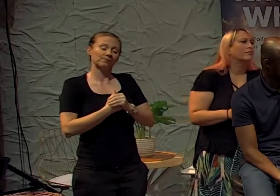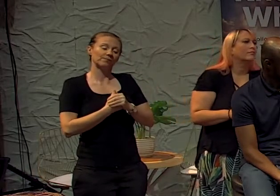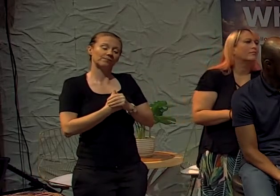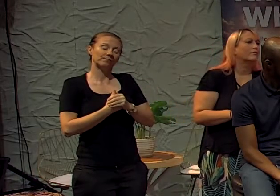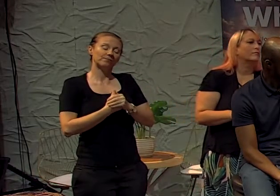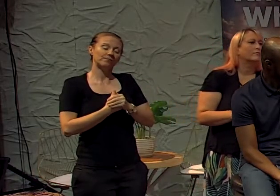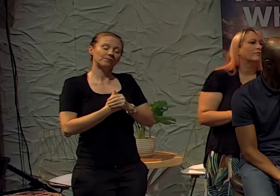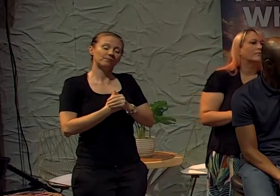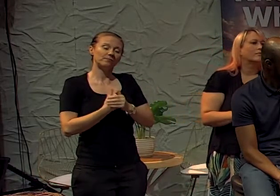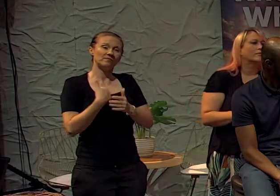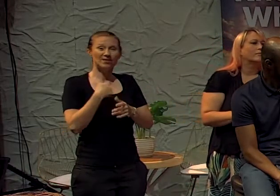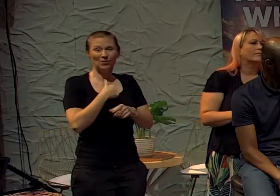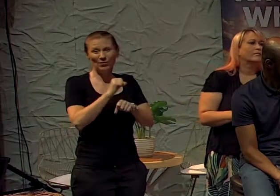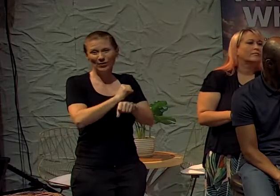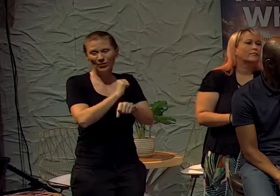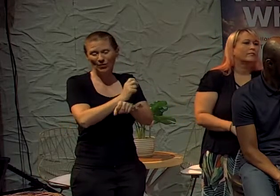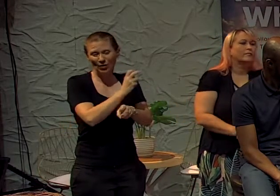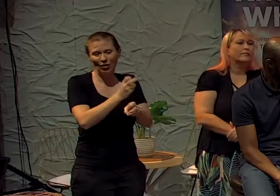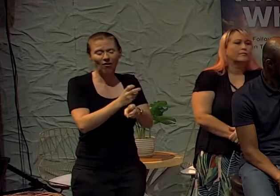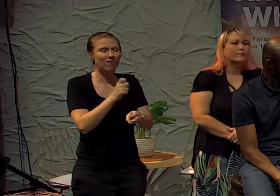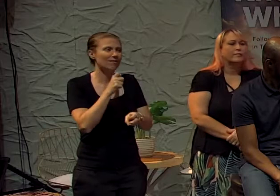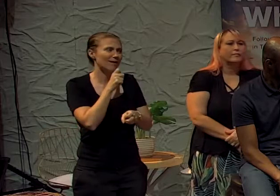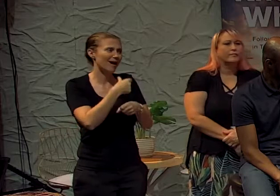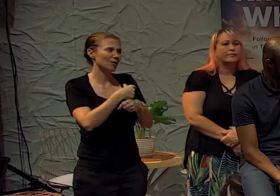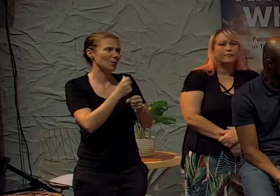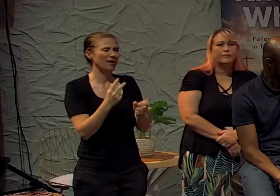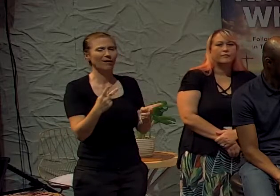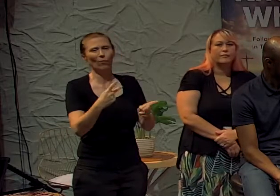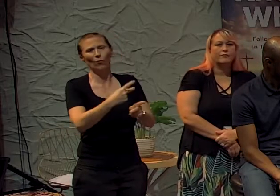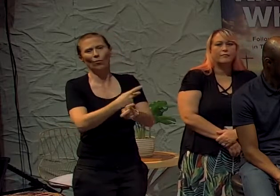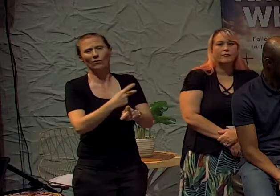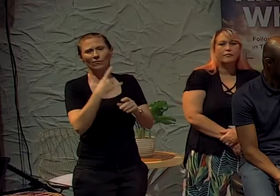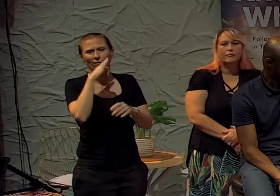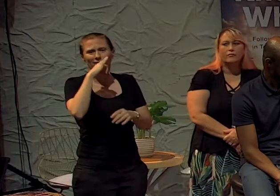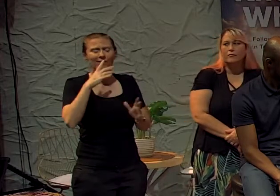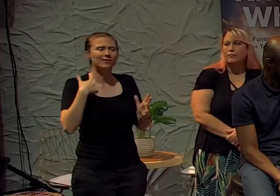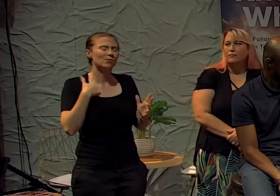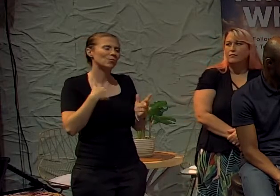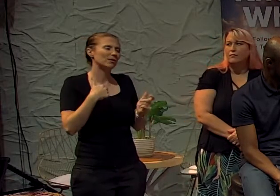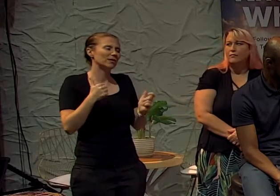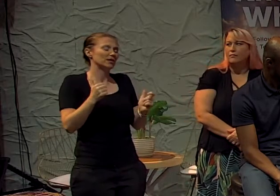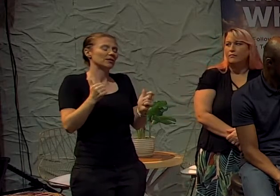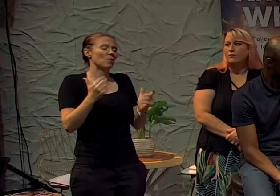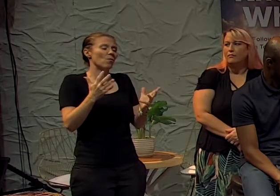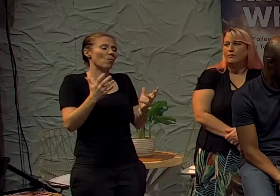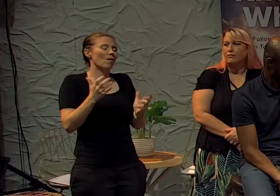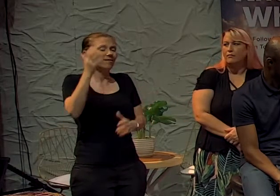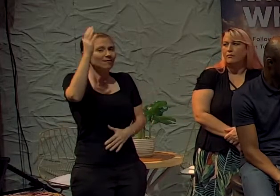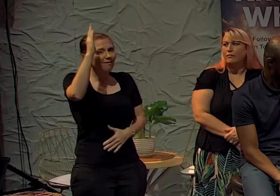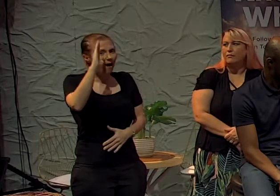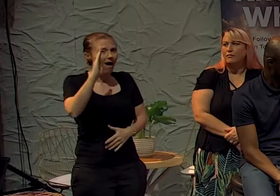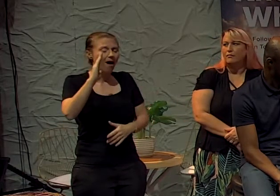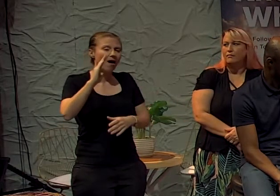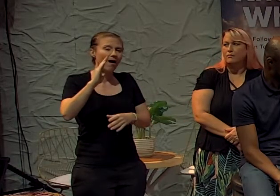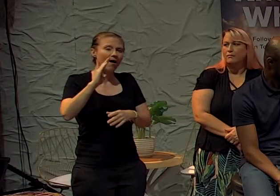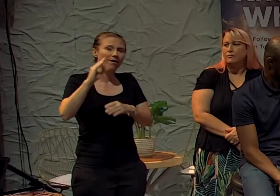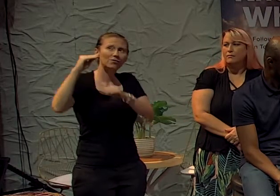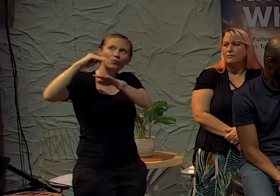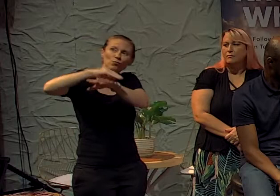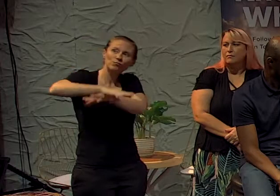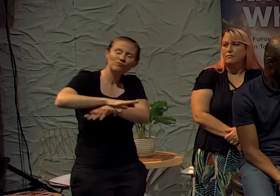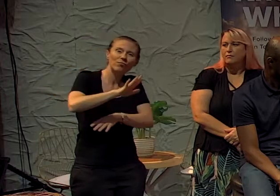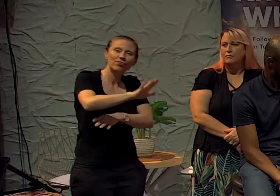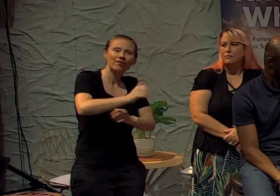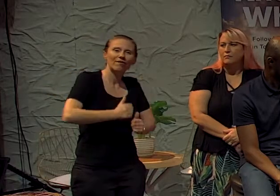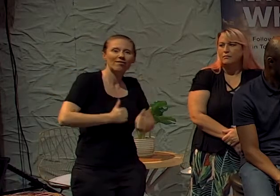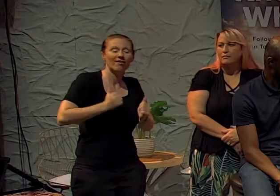and we worked really hard not to exasperate our kids. We wanted God to work on their lives because